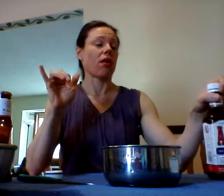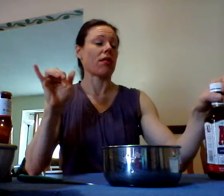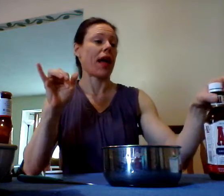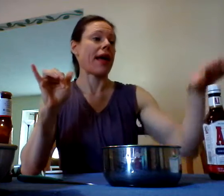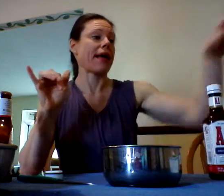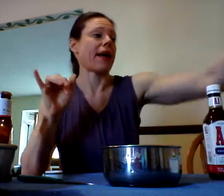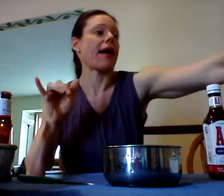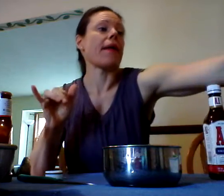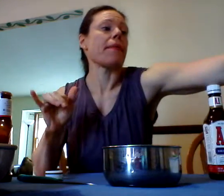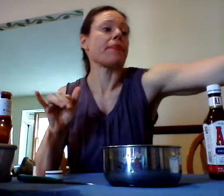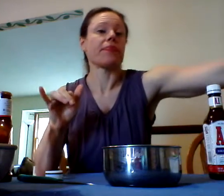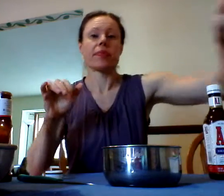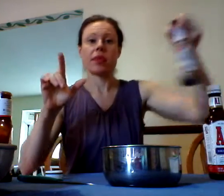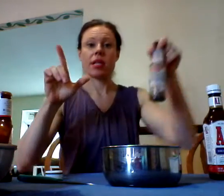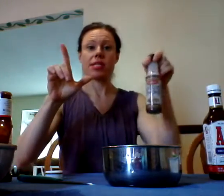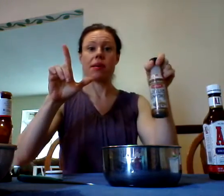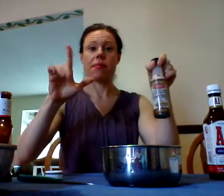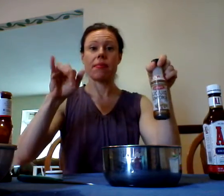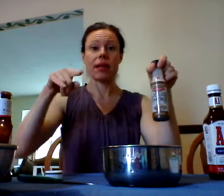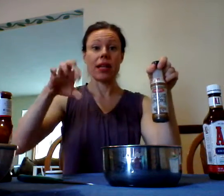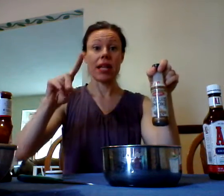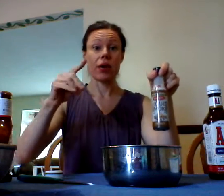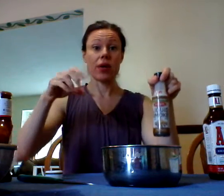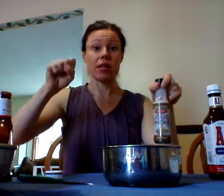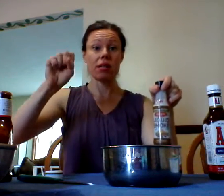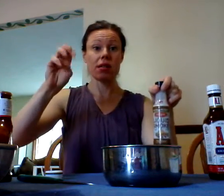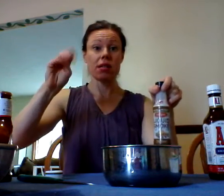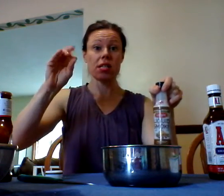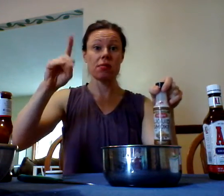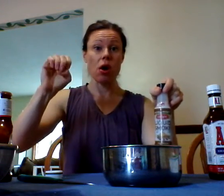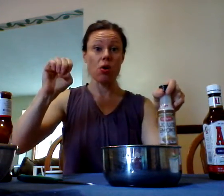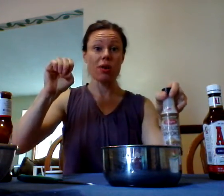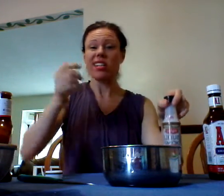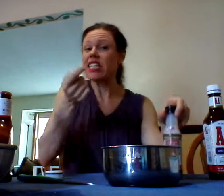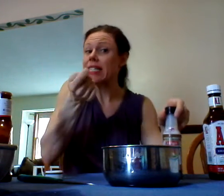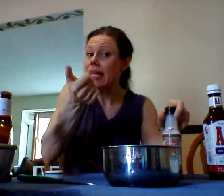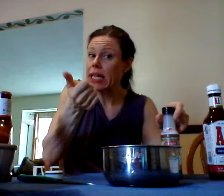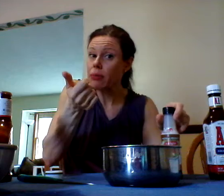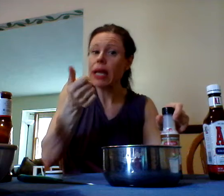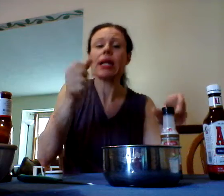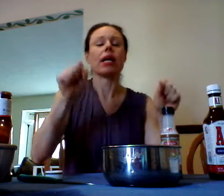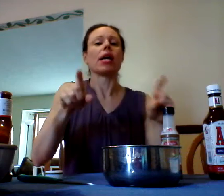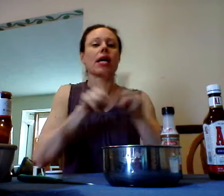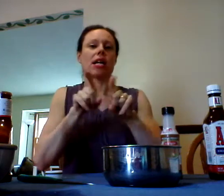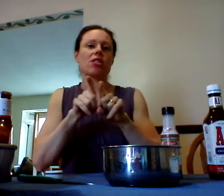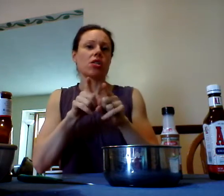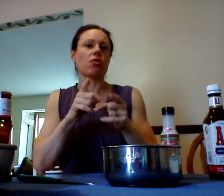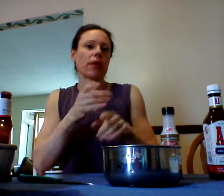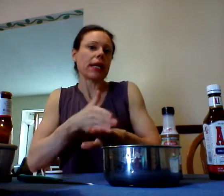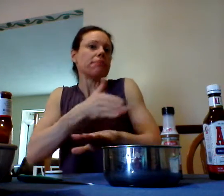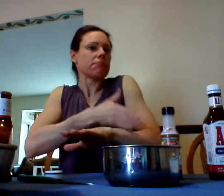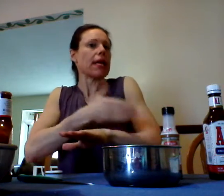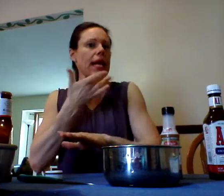or like some liquid smoke, just a little bit, can also really enhance